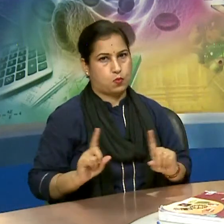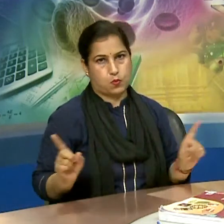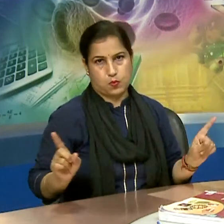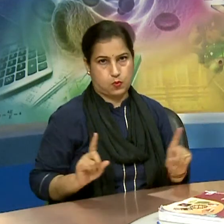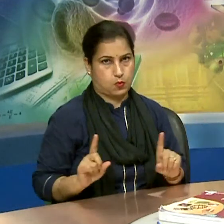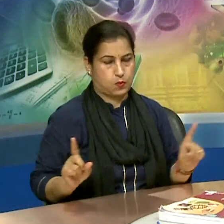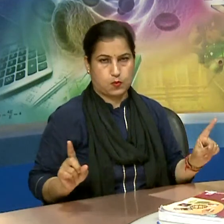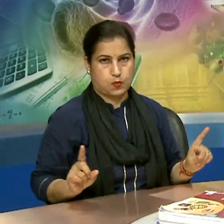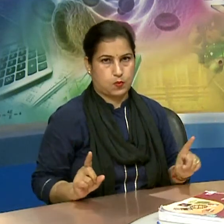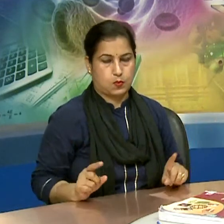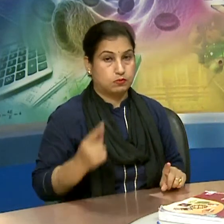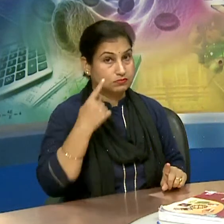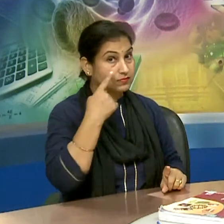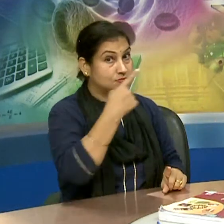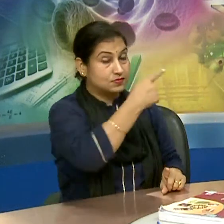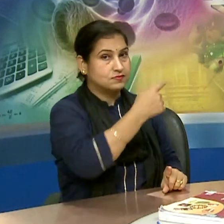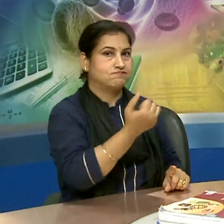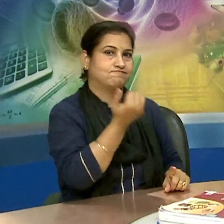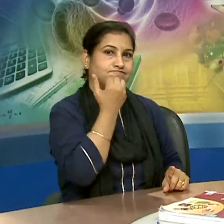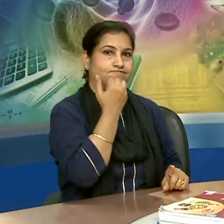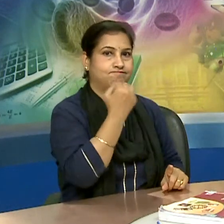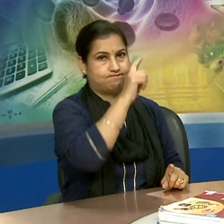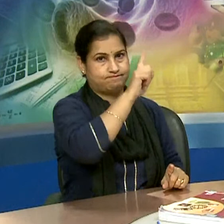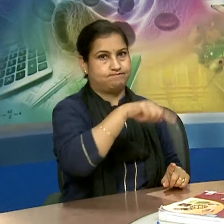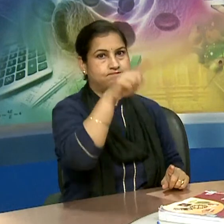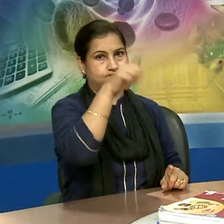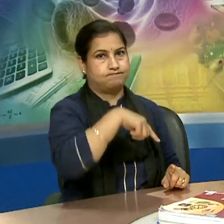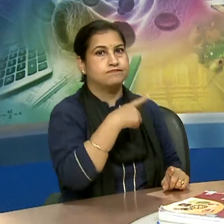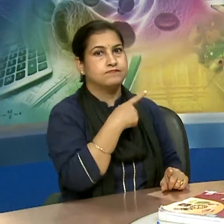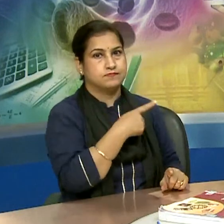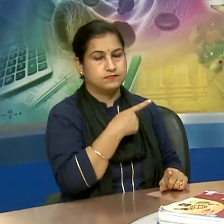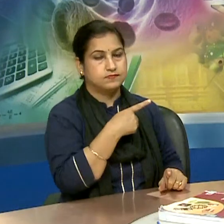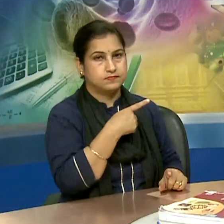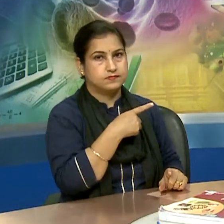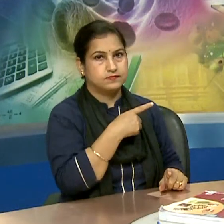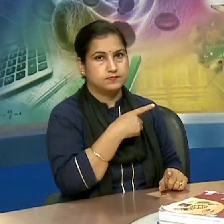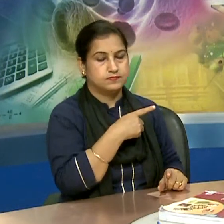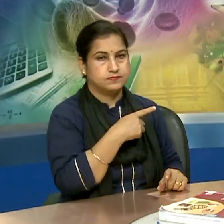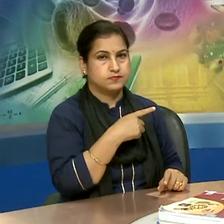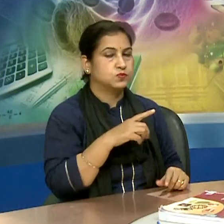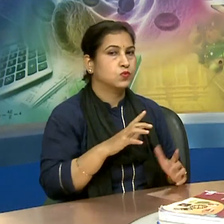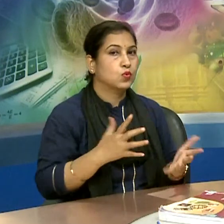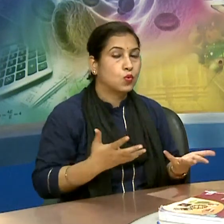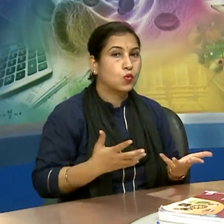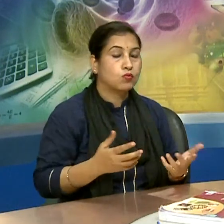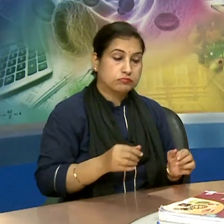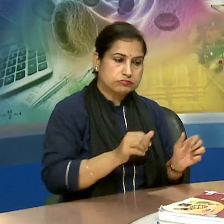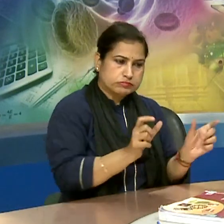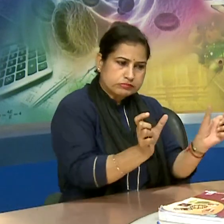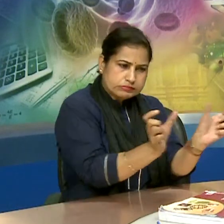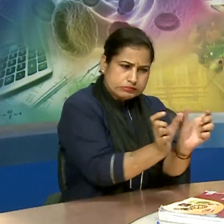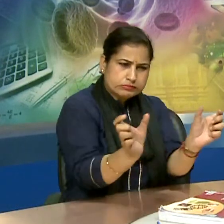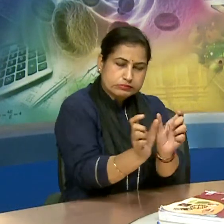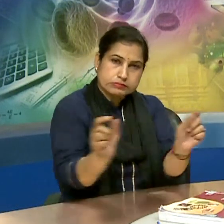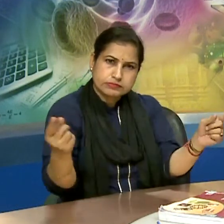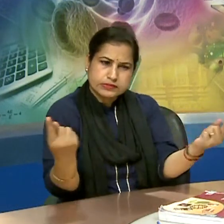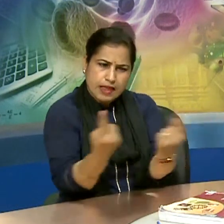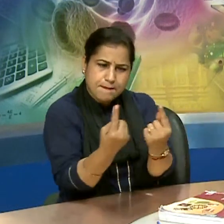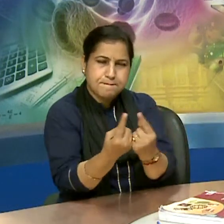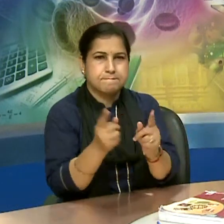This row of paper clips have several gaps, so we can't get a precise measurement. Let's